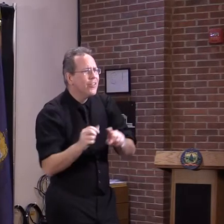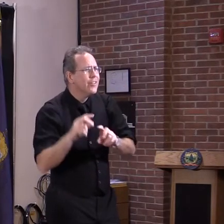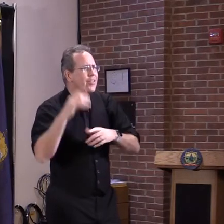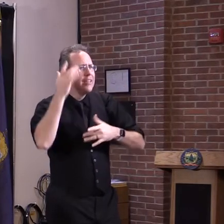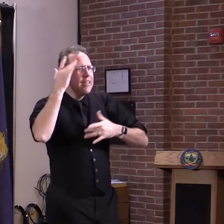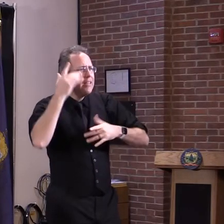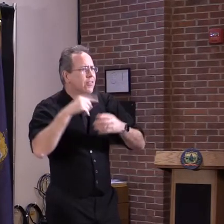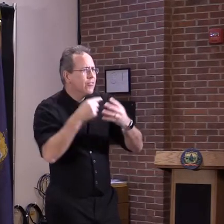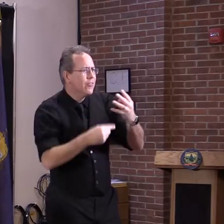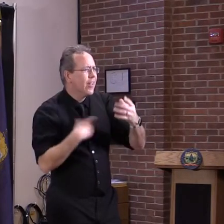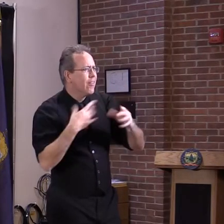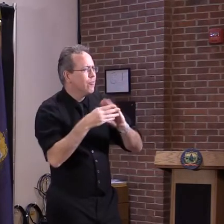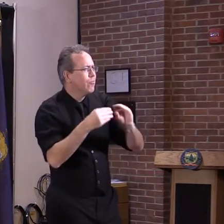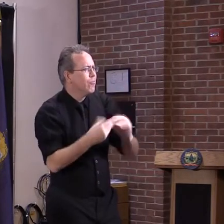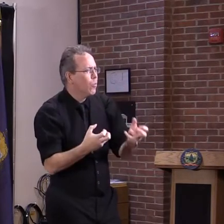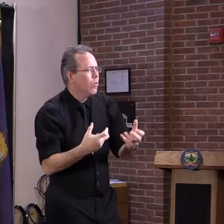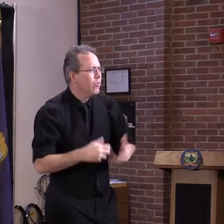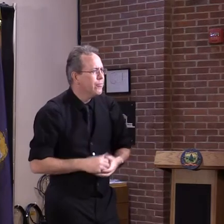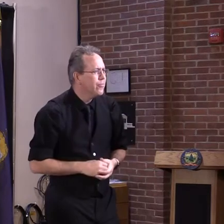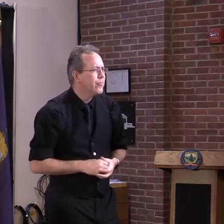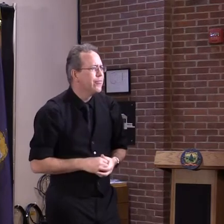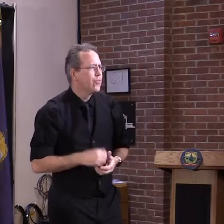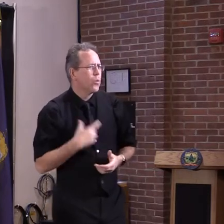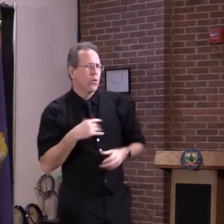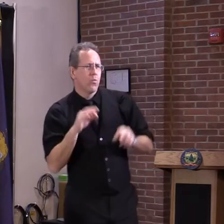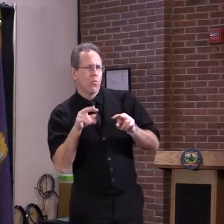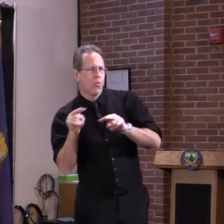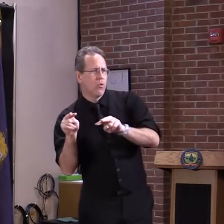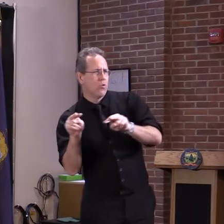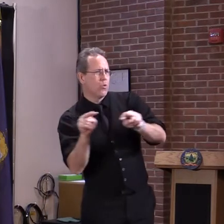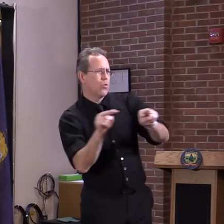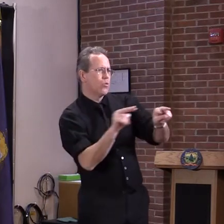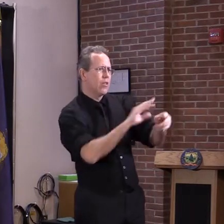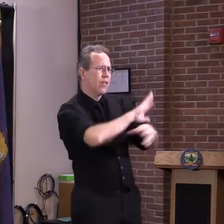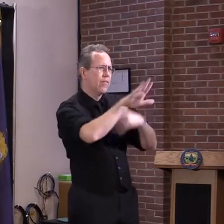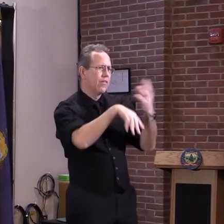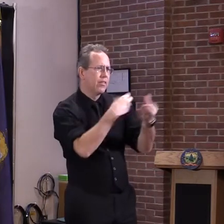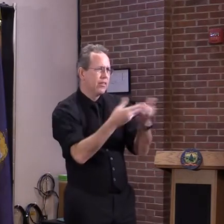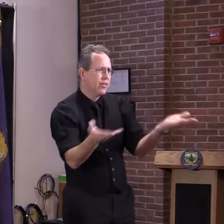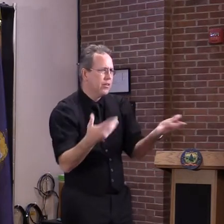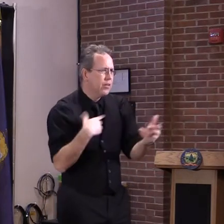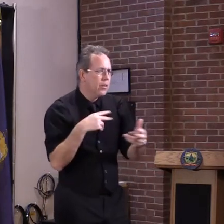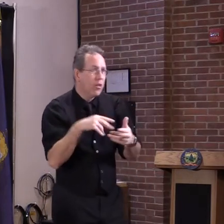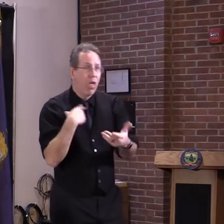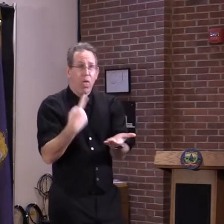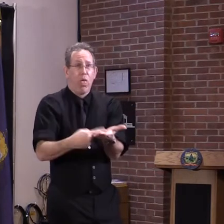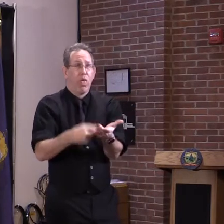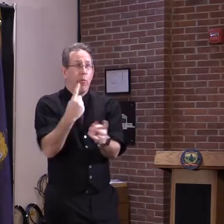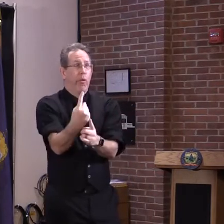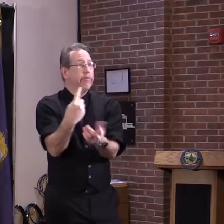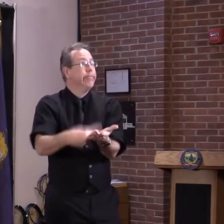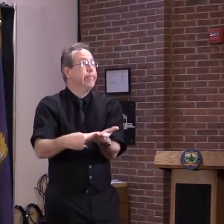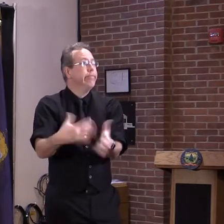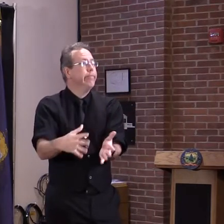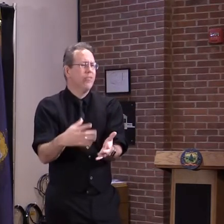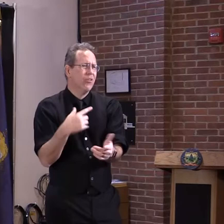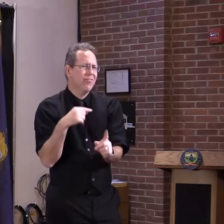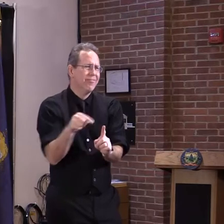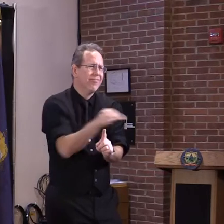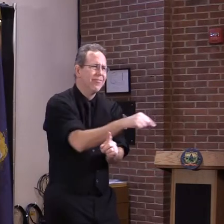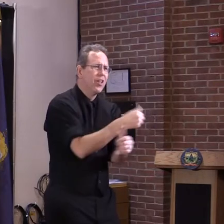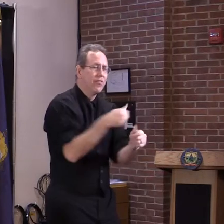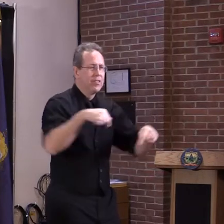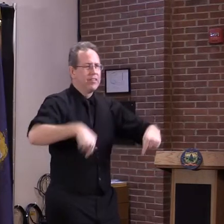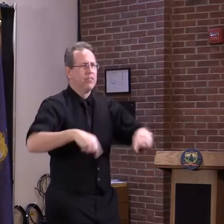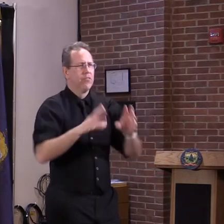survey and do surveillance on, but don't actually talk about a lot up here at the podium. I